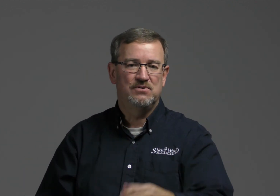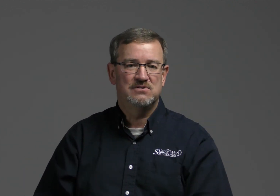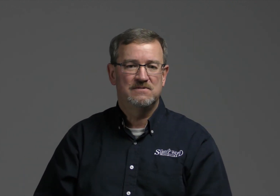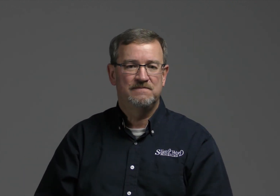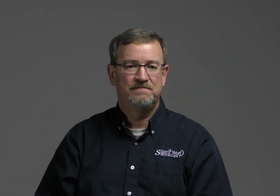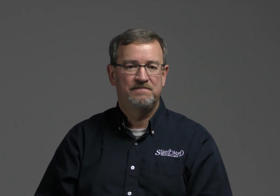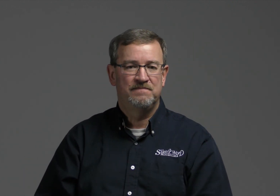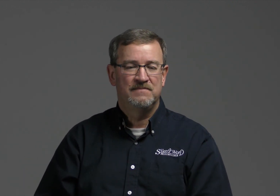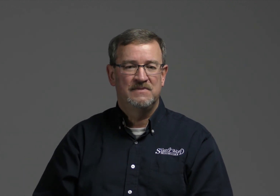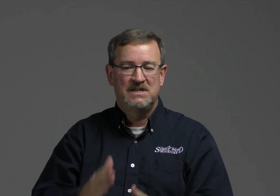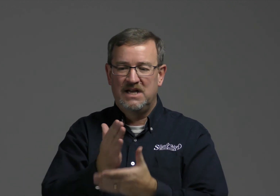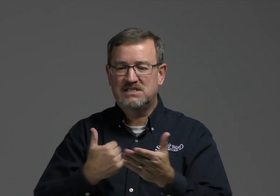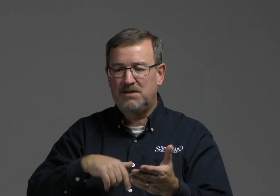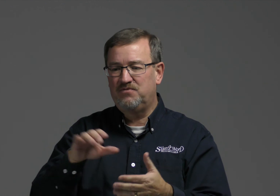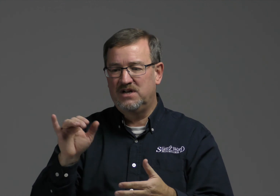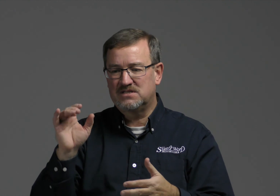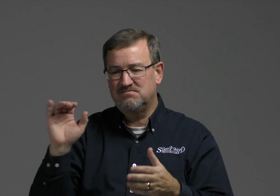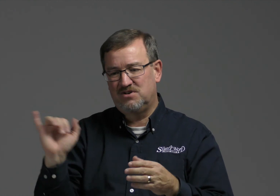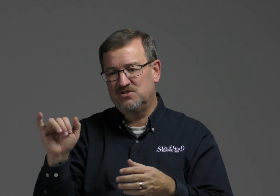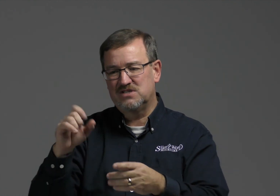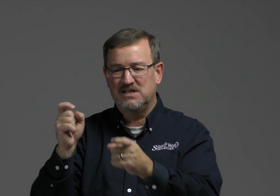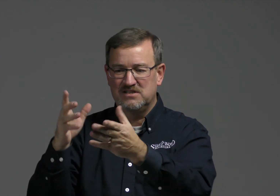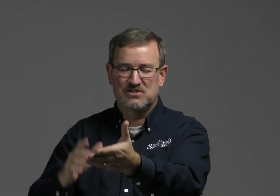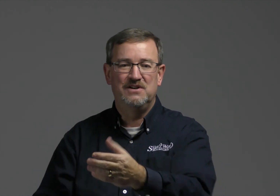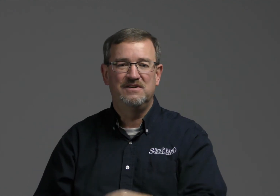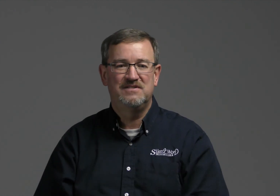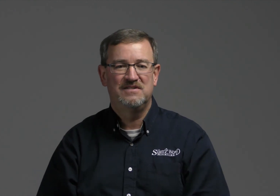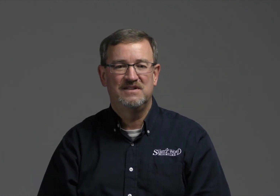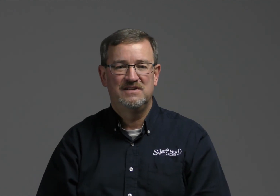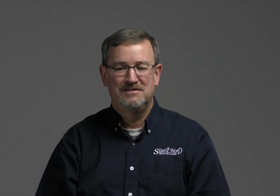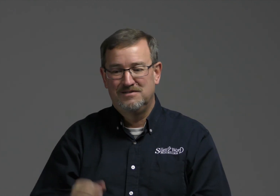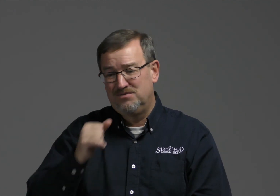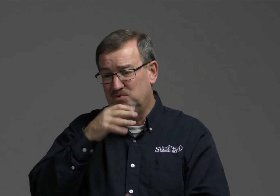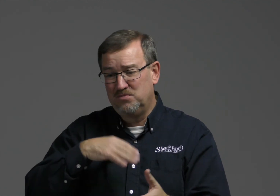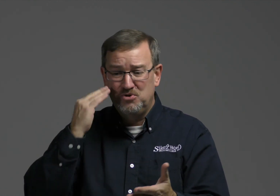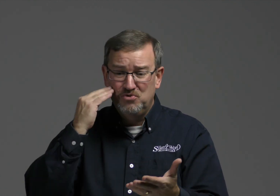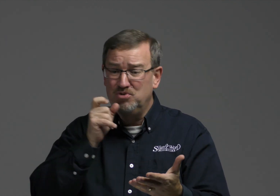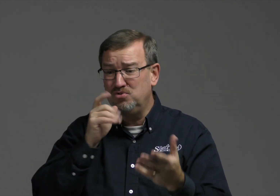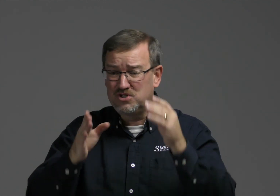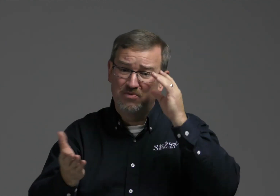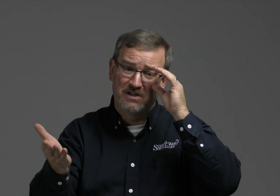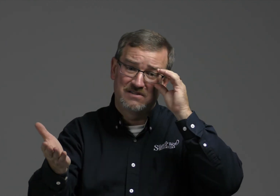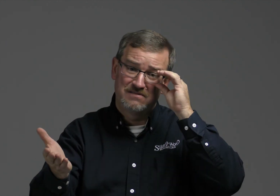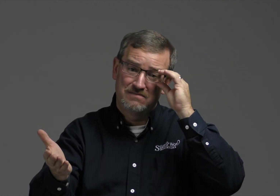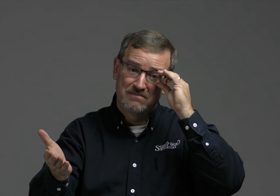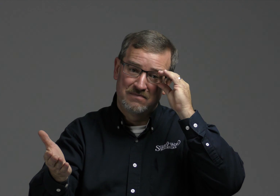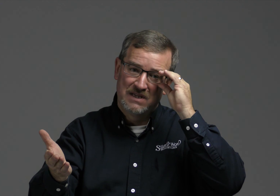disciples. And some of us are just like the sinner, the woman who knew who she was.